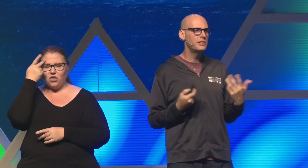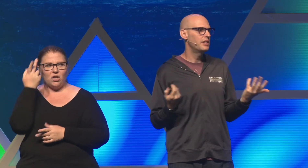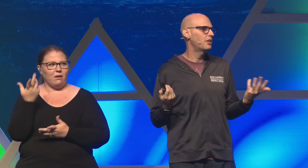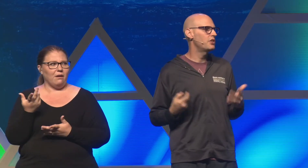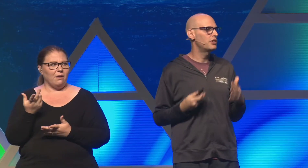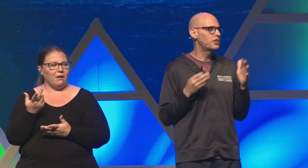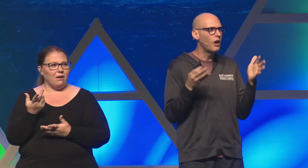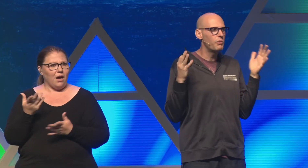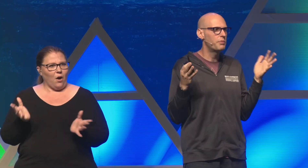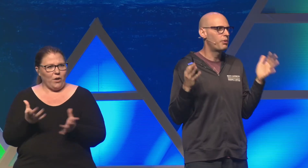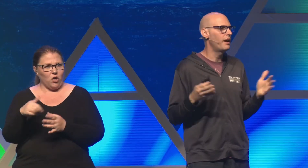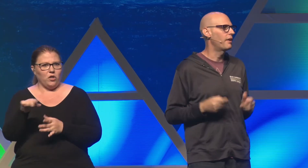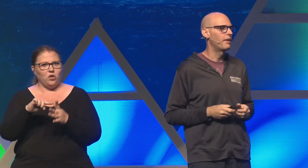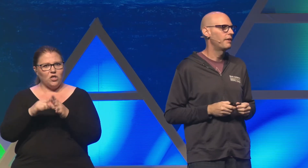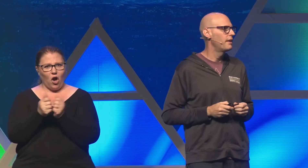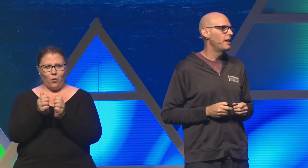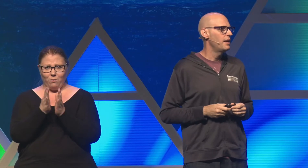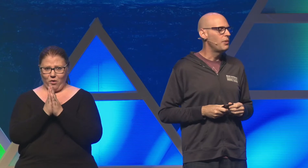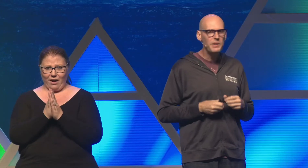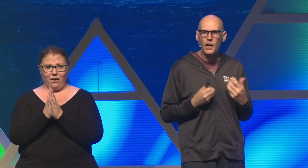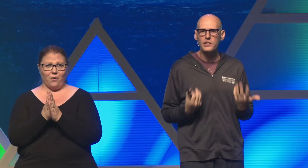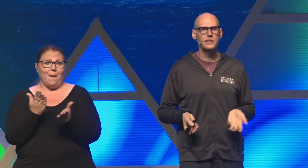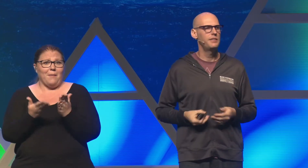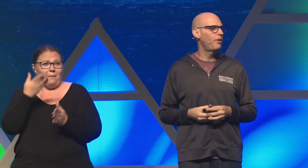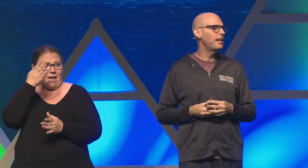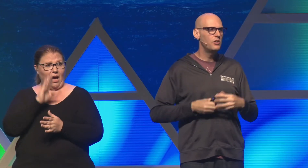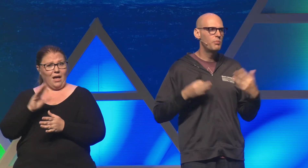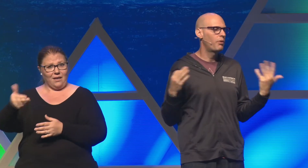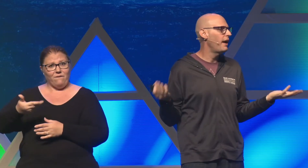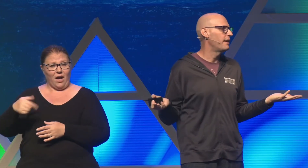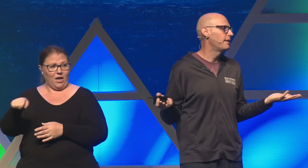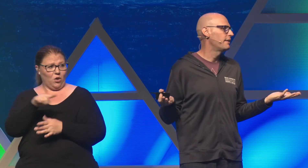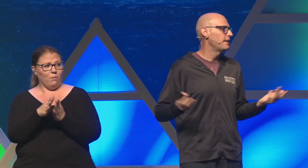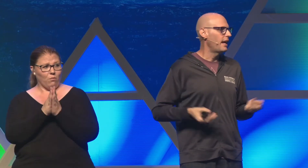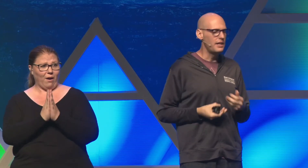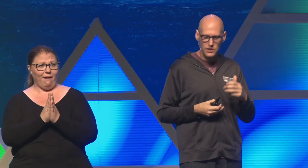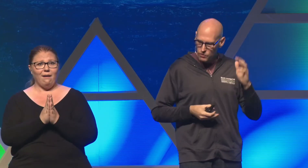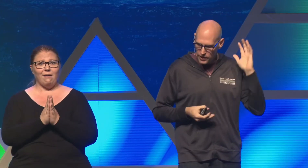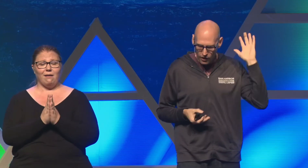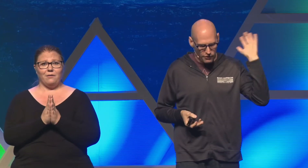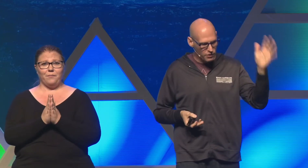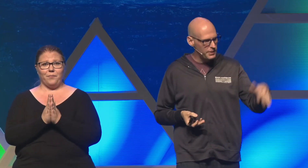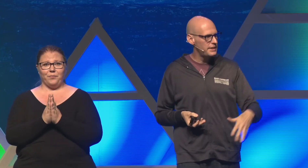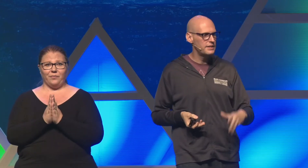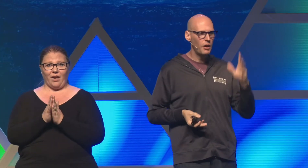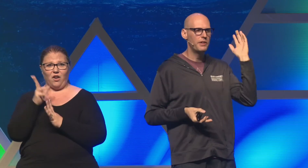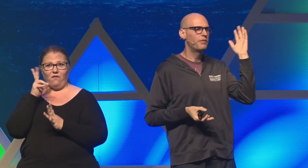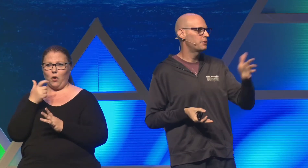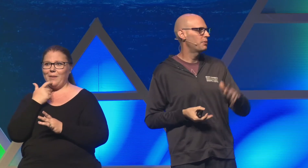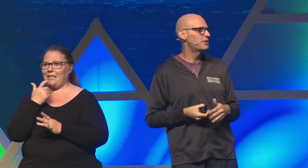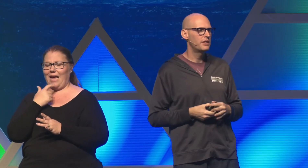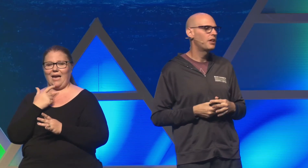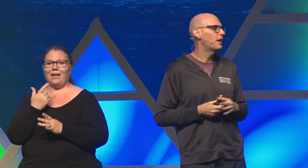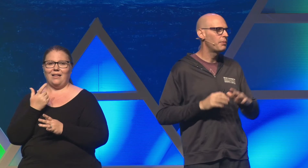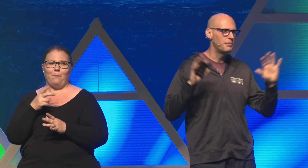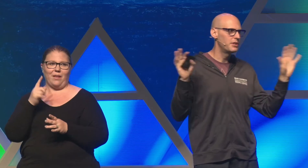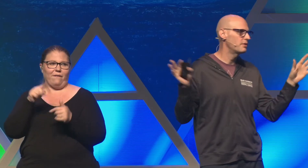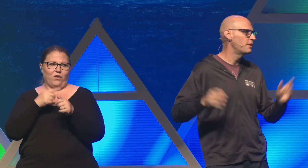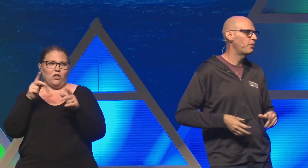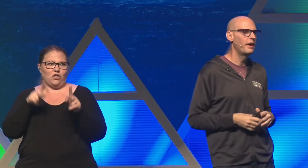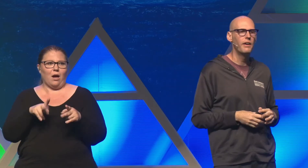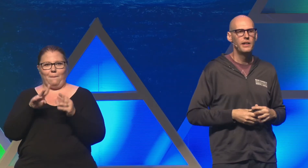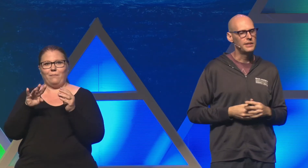I would just encourage you to start with prayer. Maybe God's just inviting you to pray. And you have heard me say this, I'll be the first person to talk about